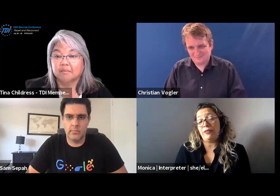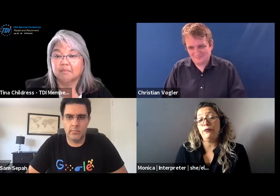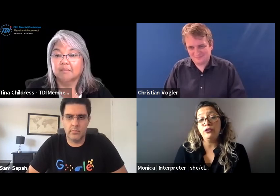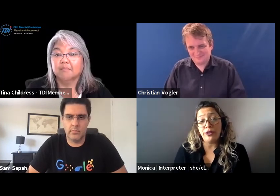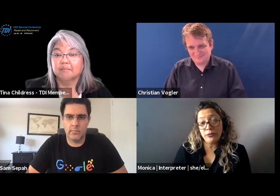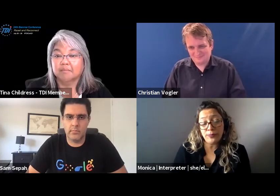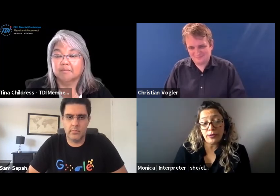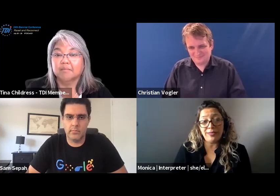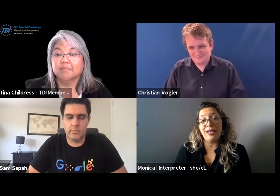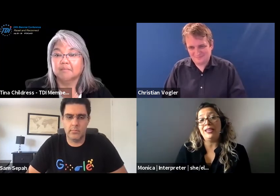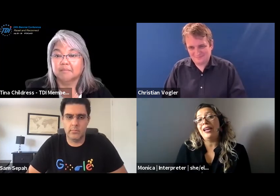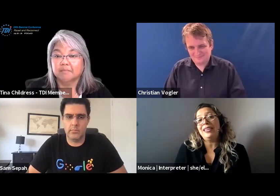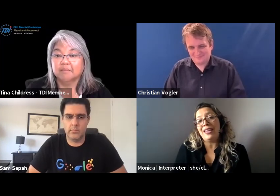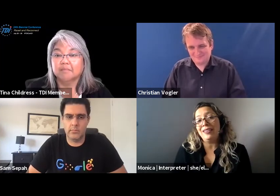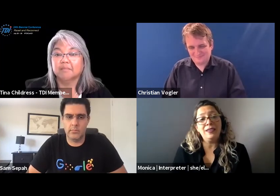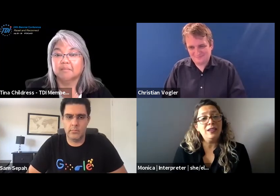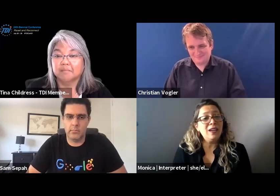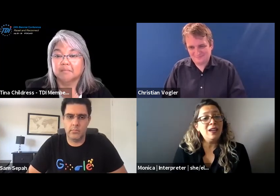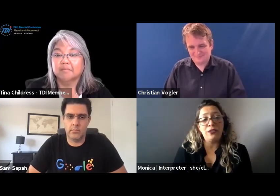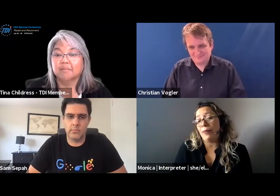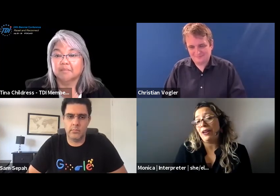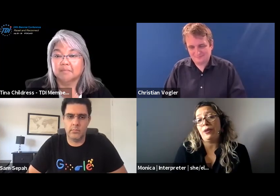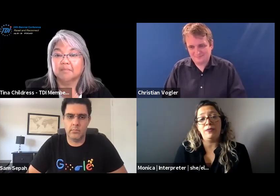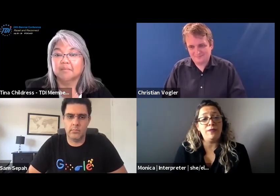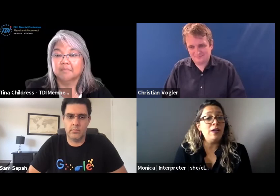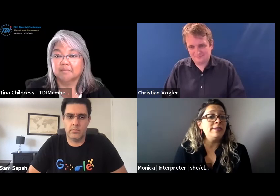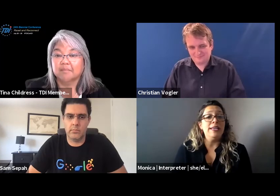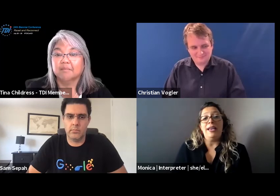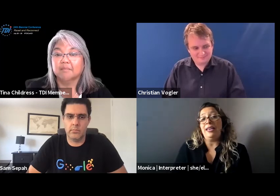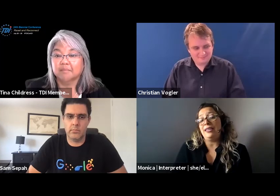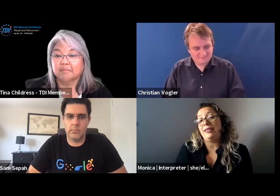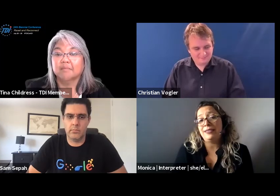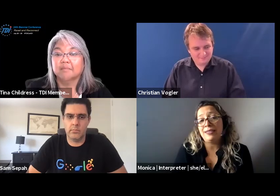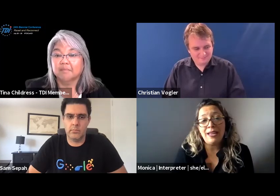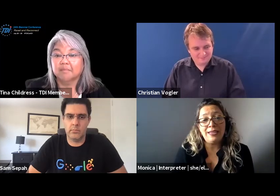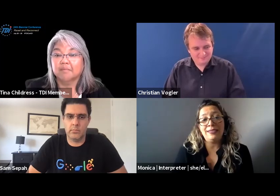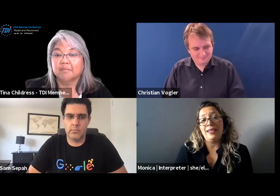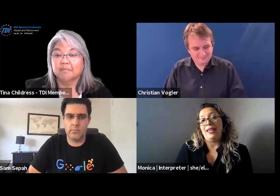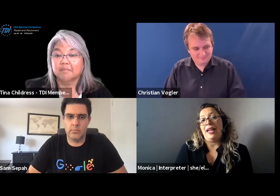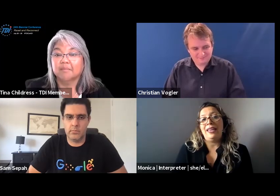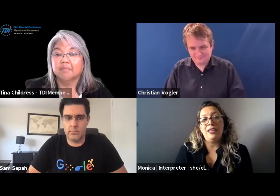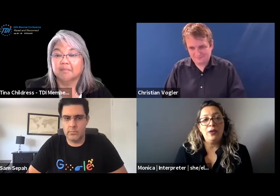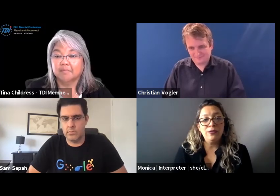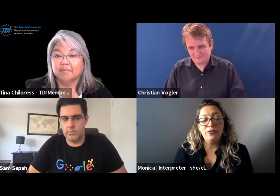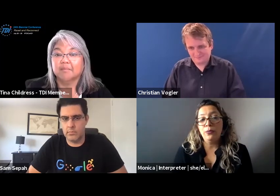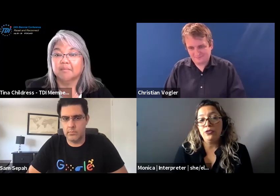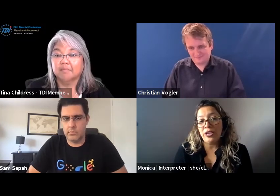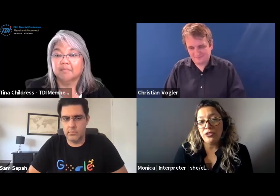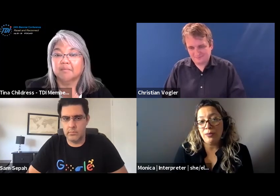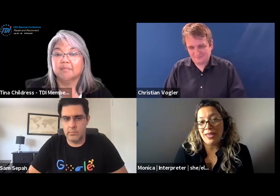full transcript on the side. I can edit the color, the background, the font. I can edit the size. I can also change the pace.